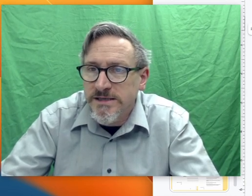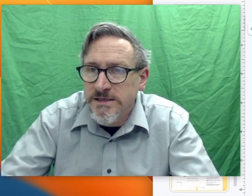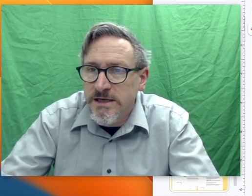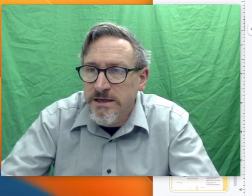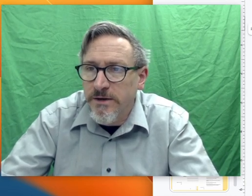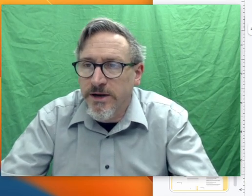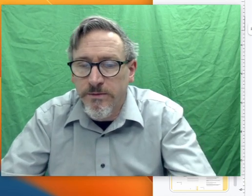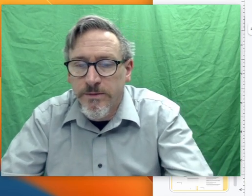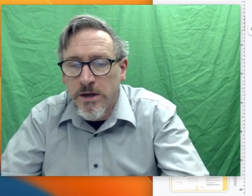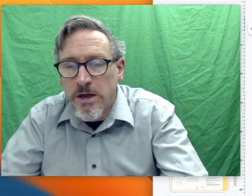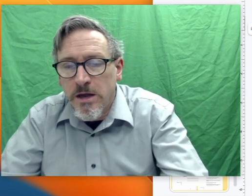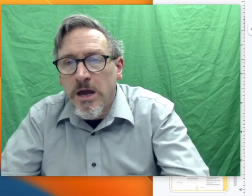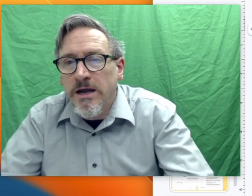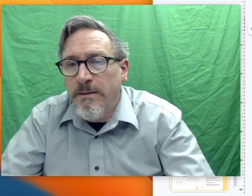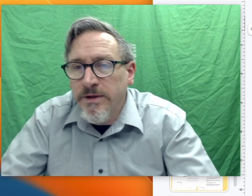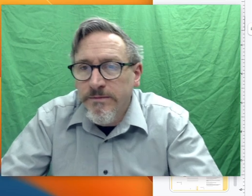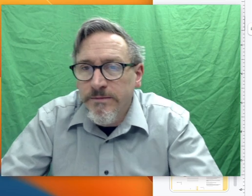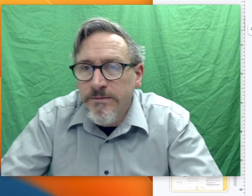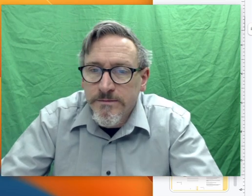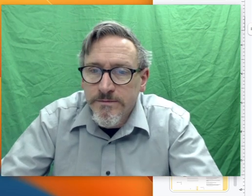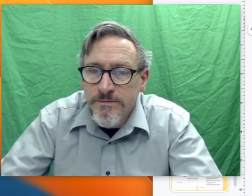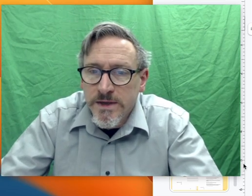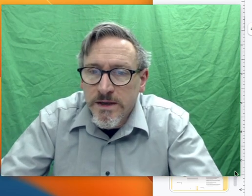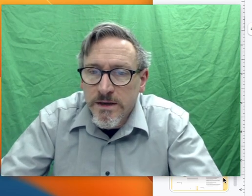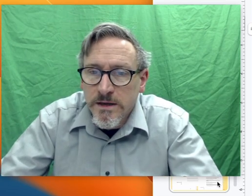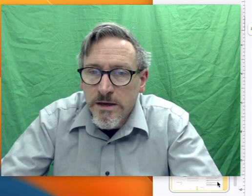Why is this not? There we go. Copy.